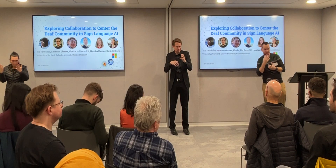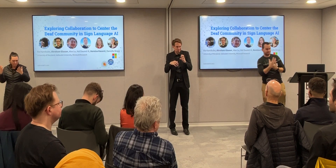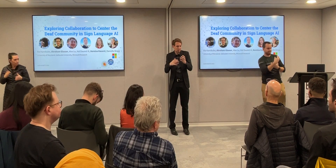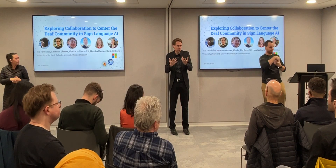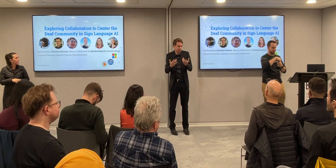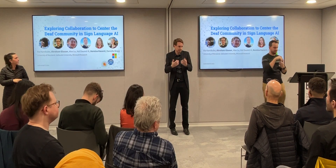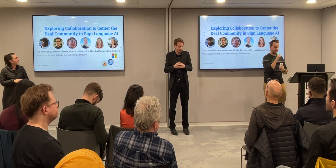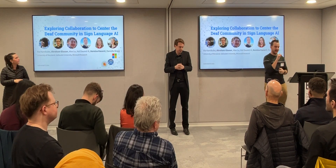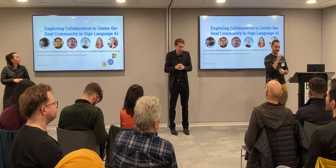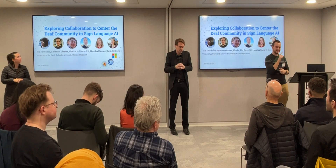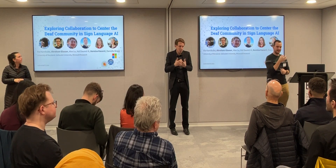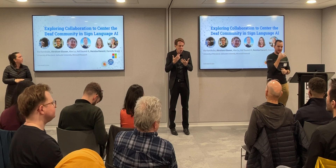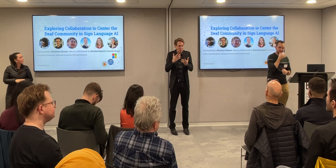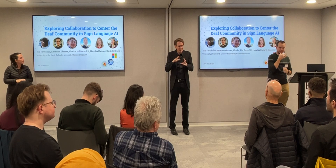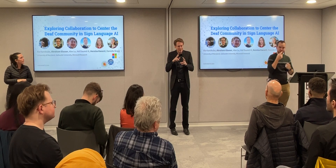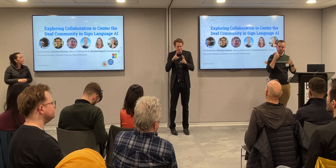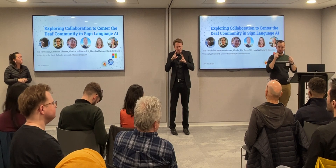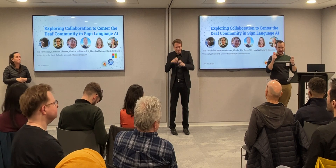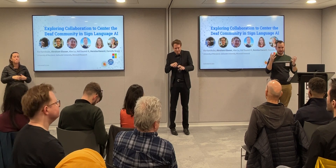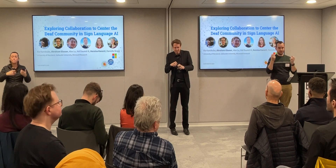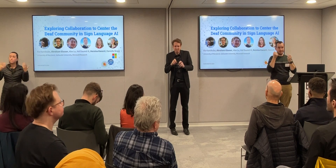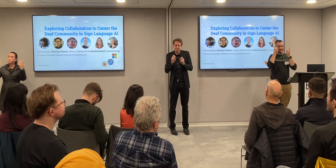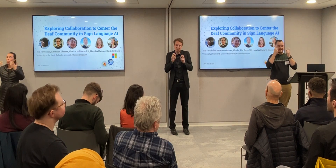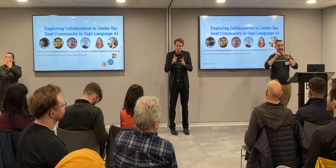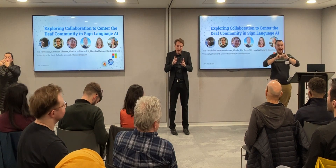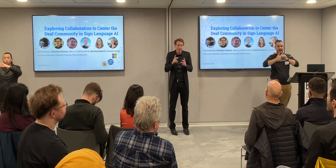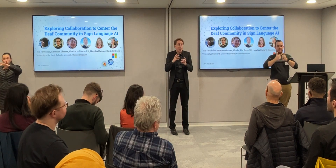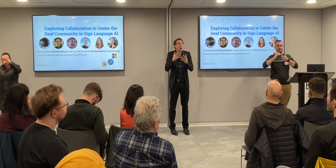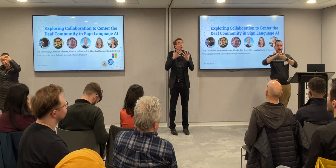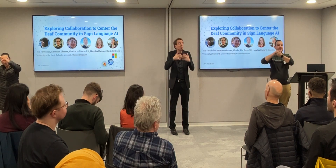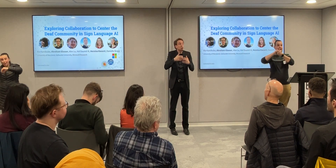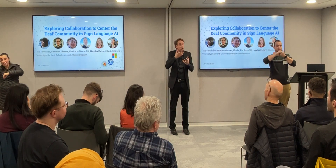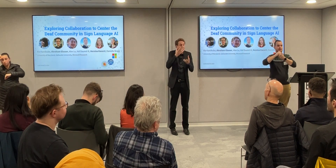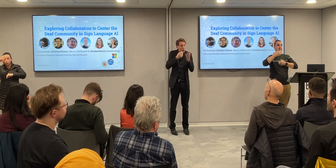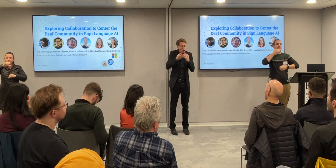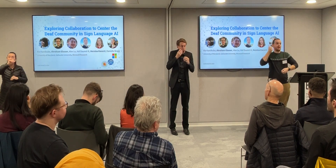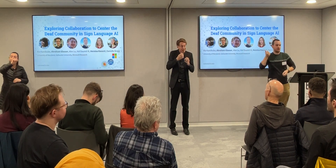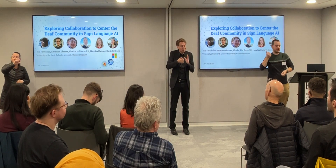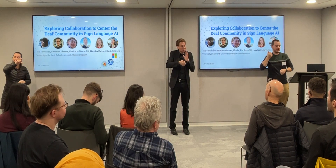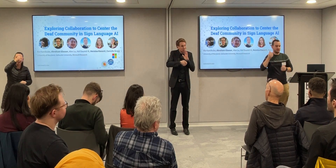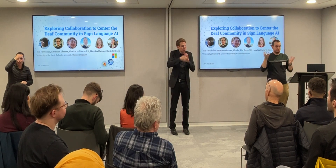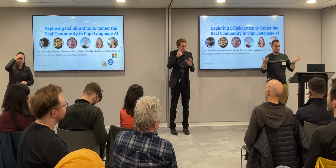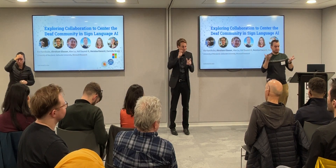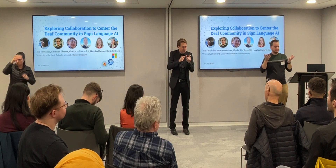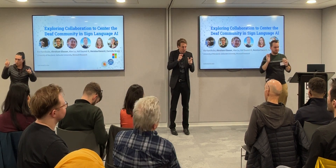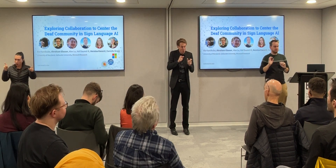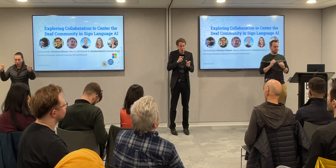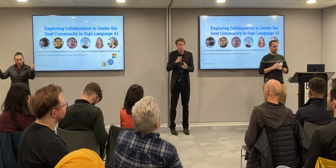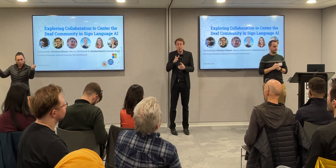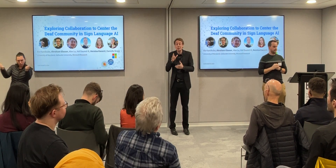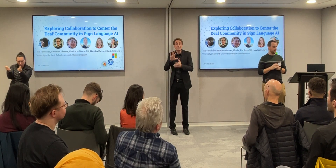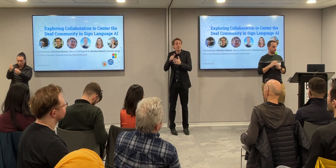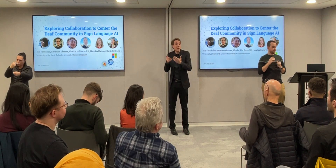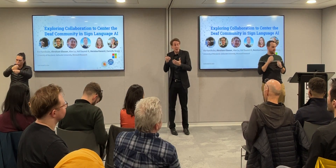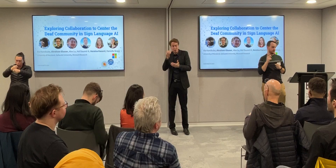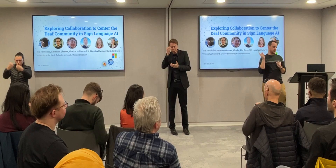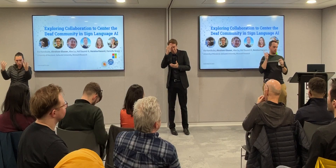And so we included machine learning experts and ASL experts, trying to understand how collaboration could be improved